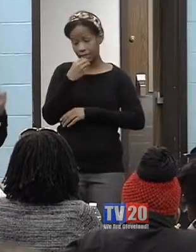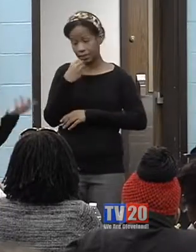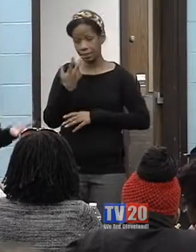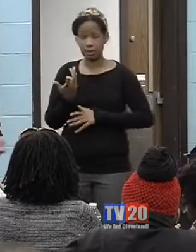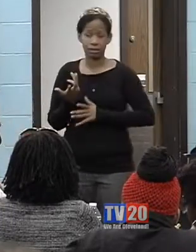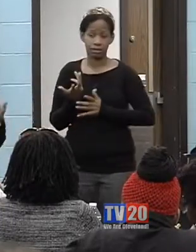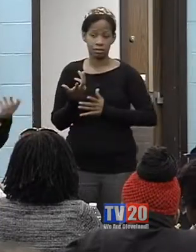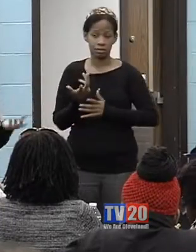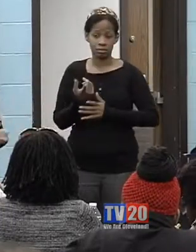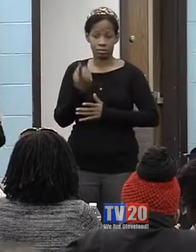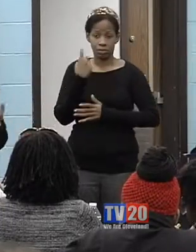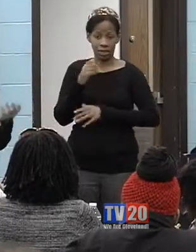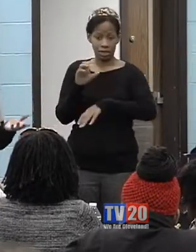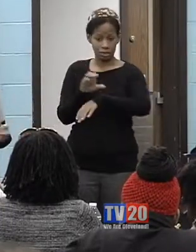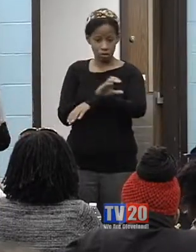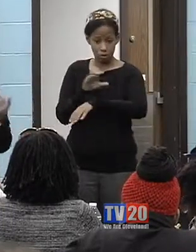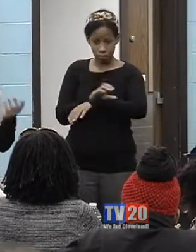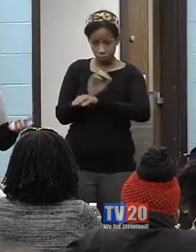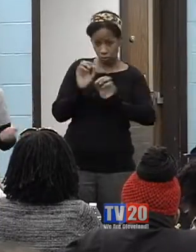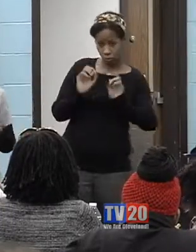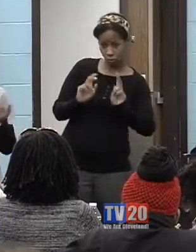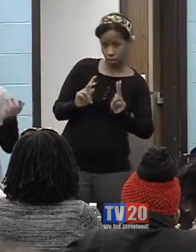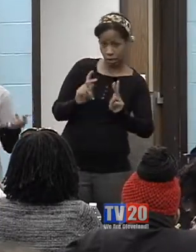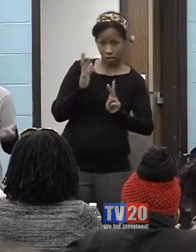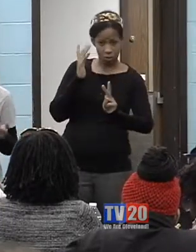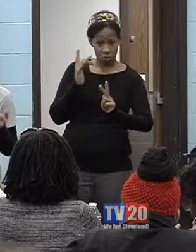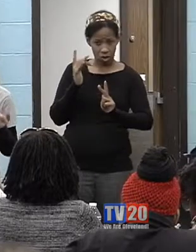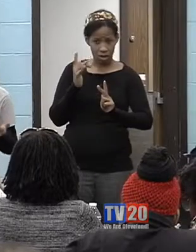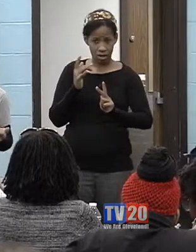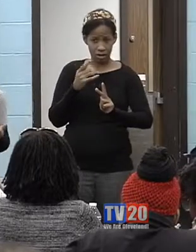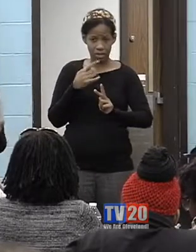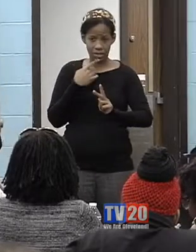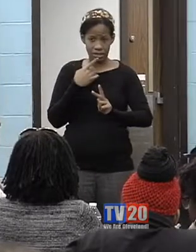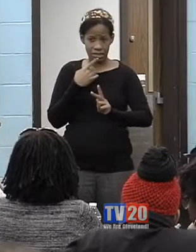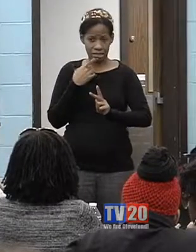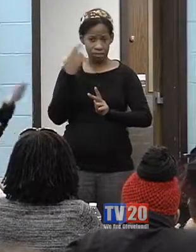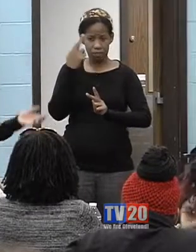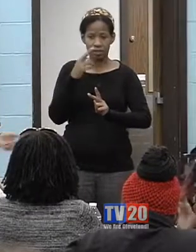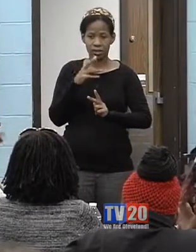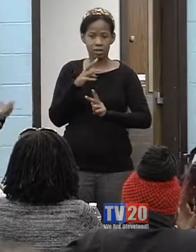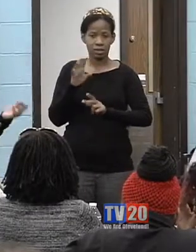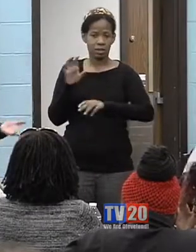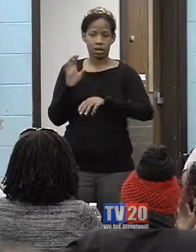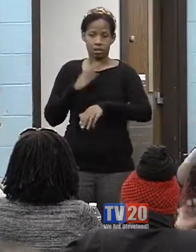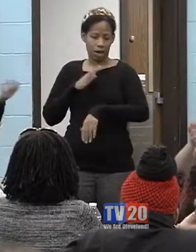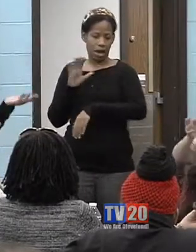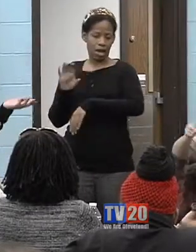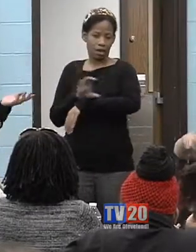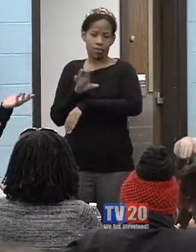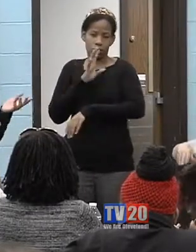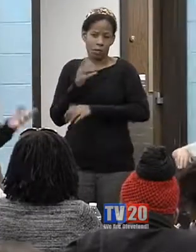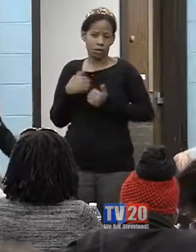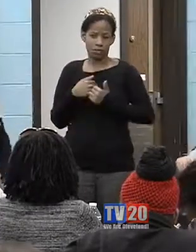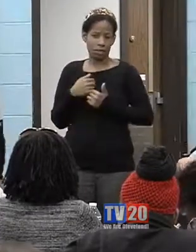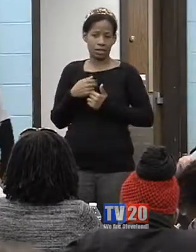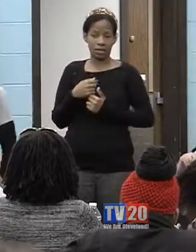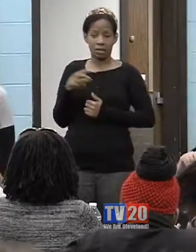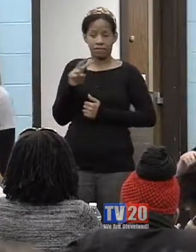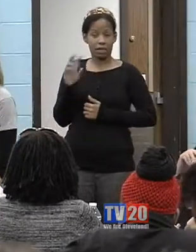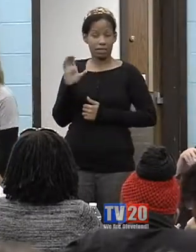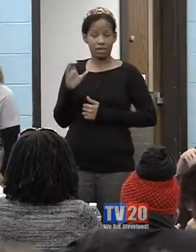you'll ask your computer, okay, well, why are you saying it this way? Vitamin C is like vitamin